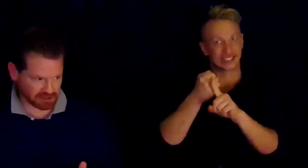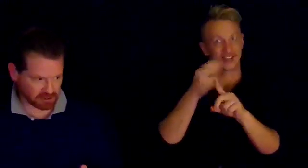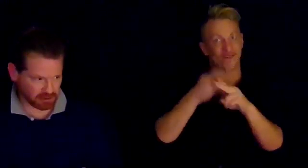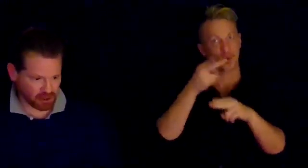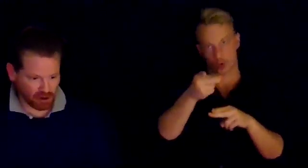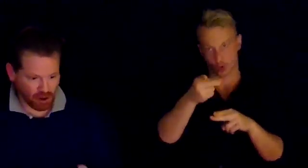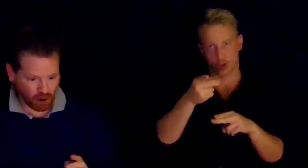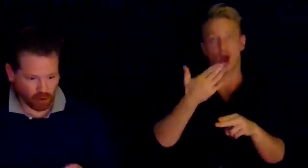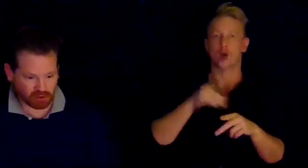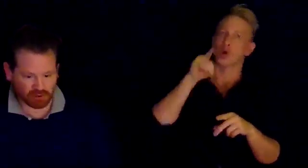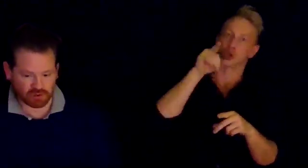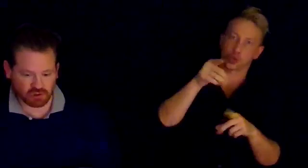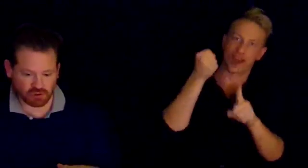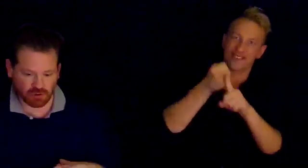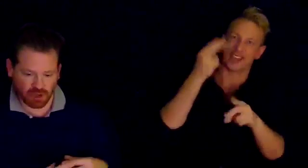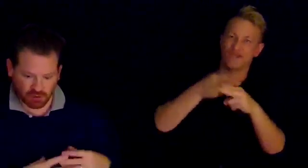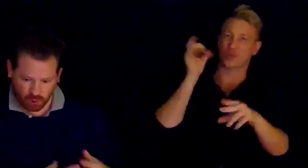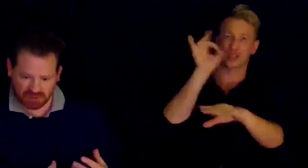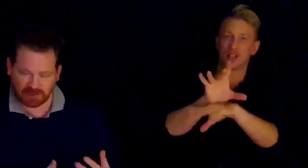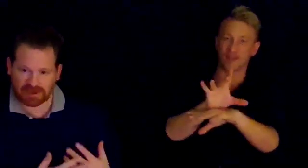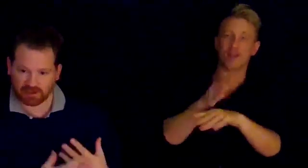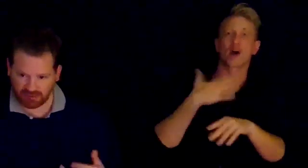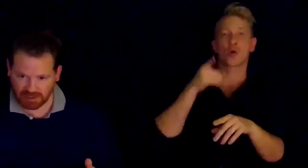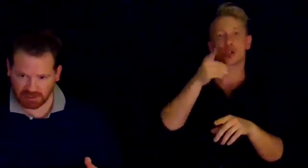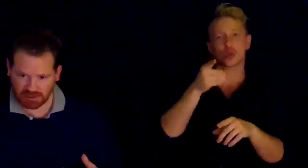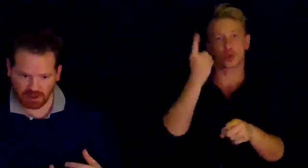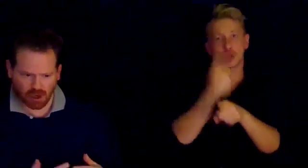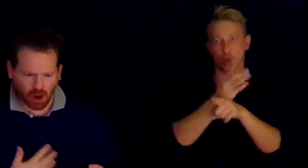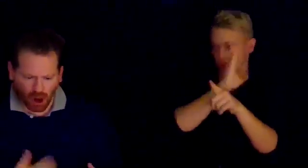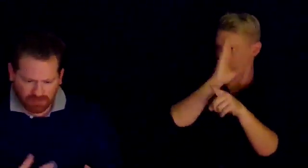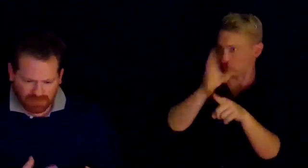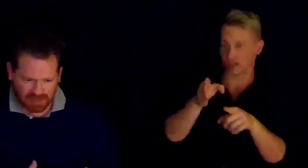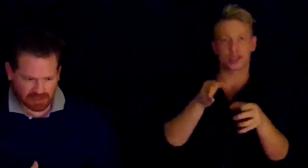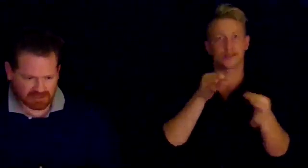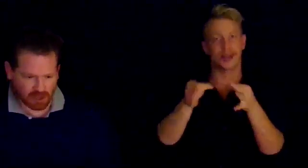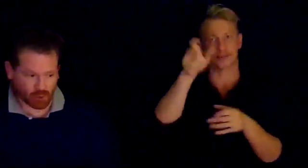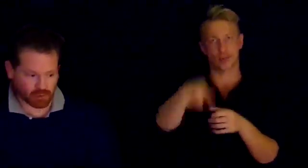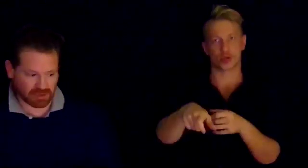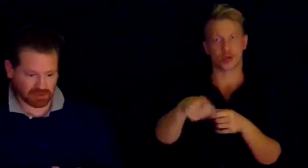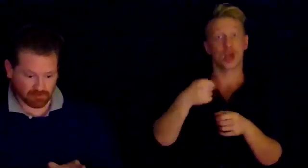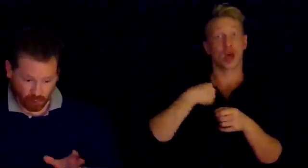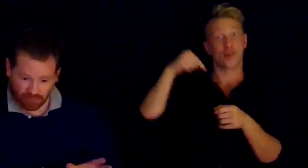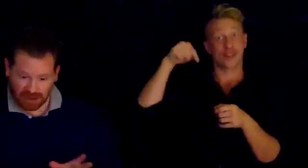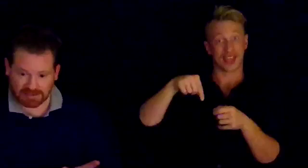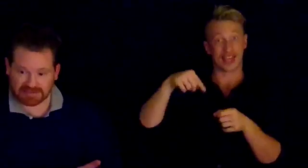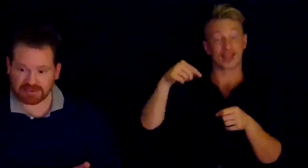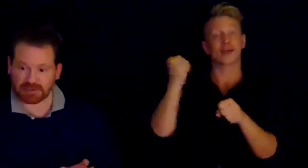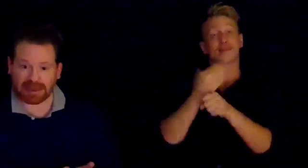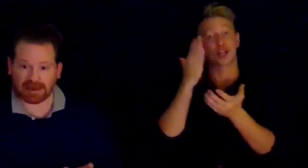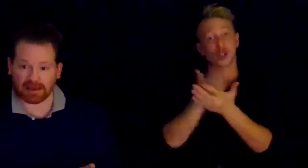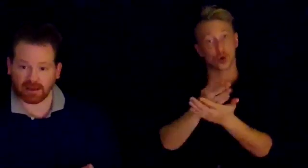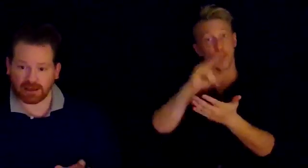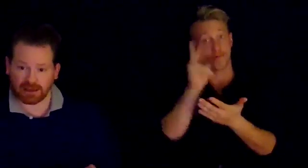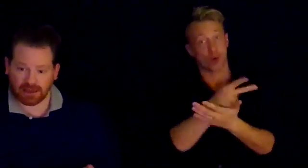own advocation. I want you to talk to the planner directly. I'm there to help both parties,